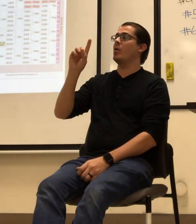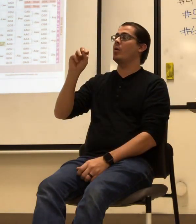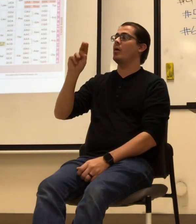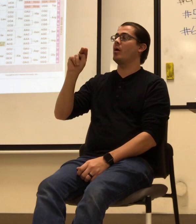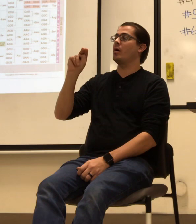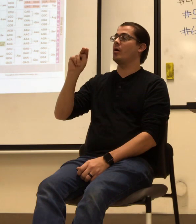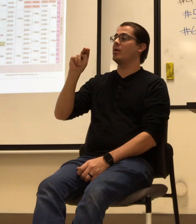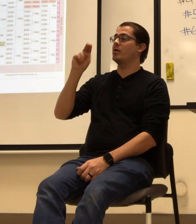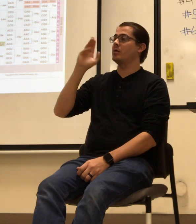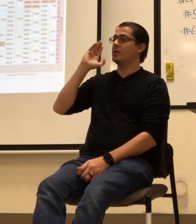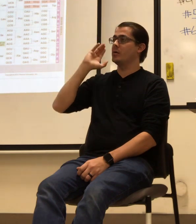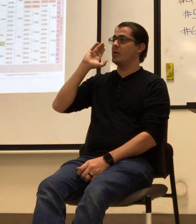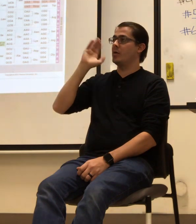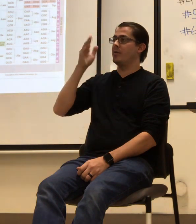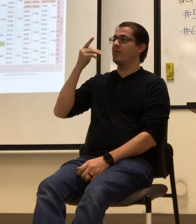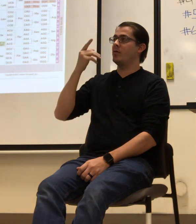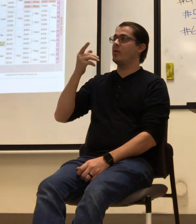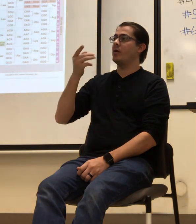it's going to be